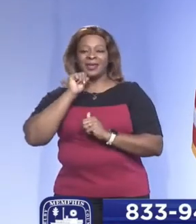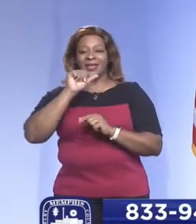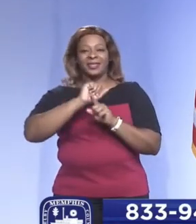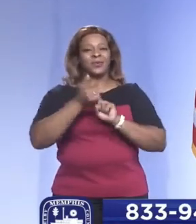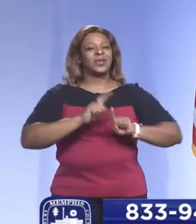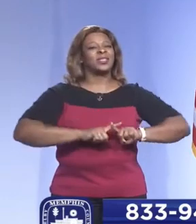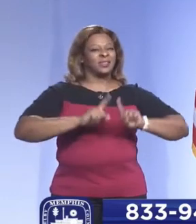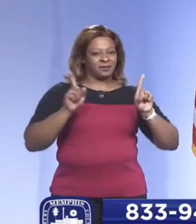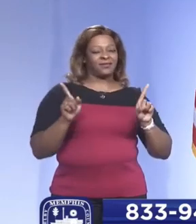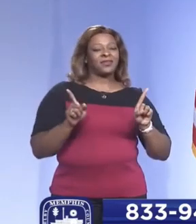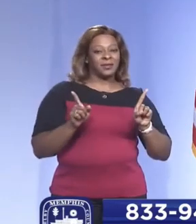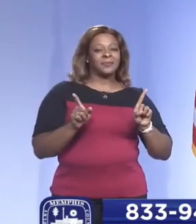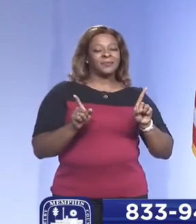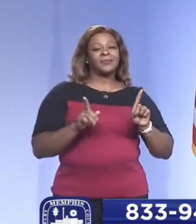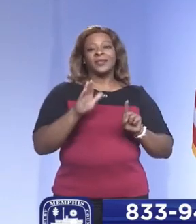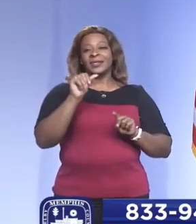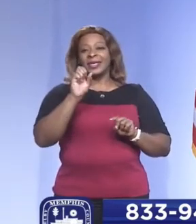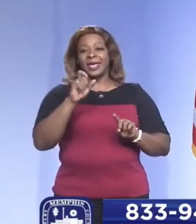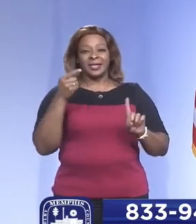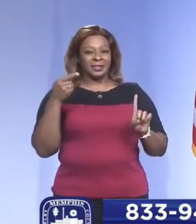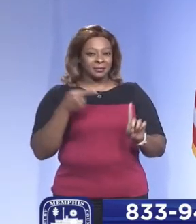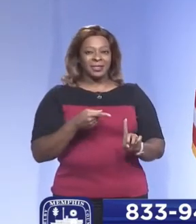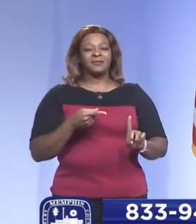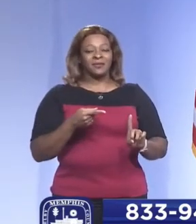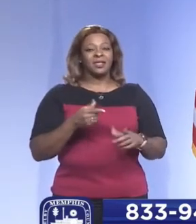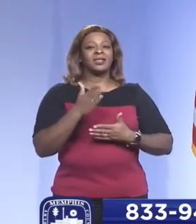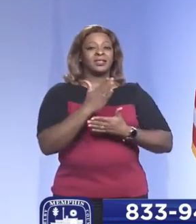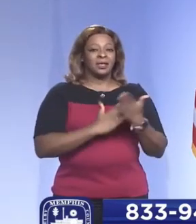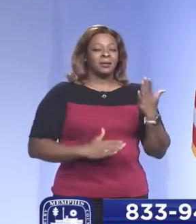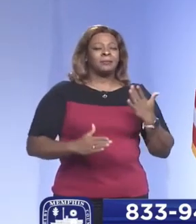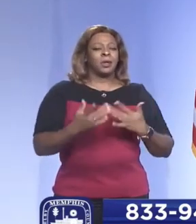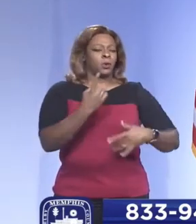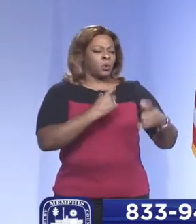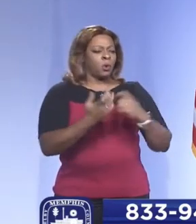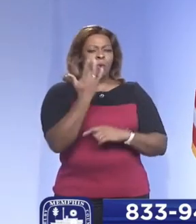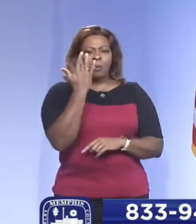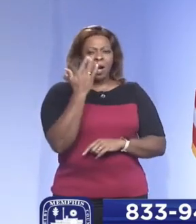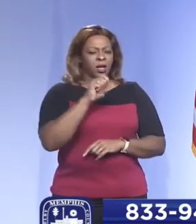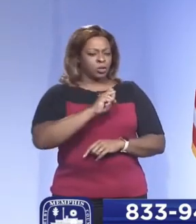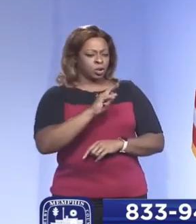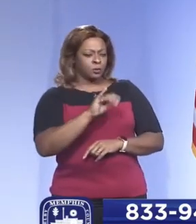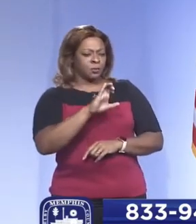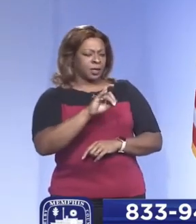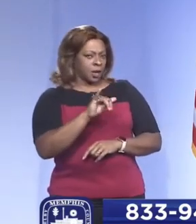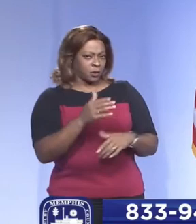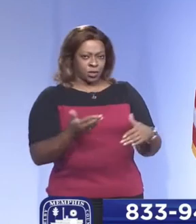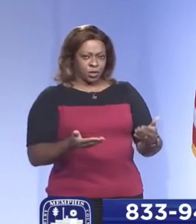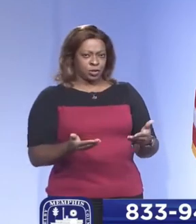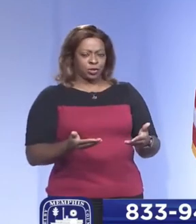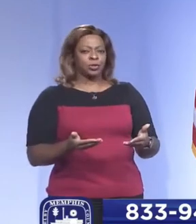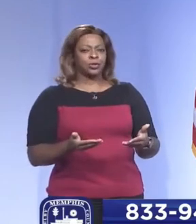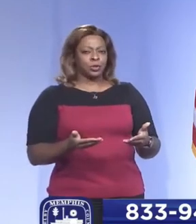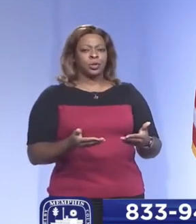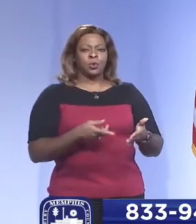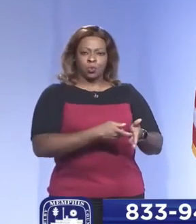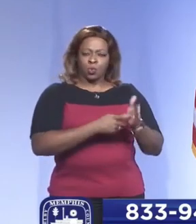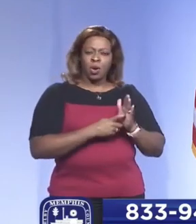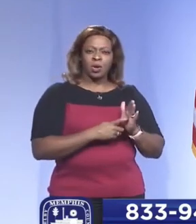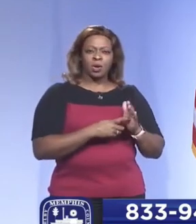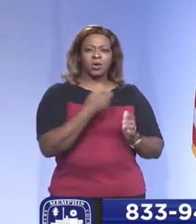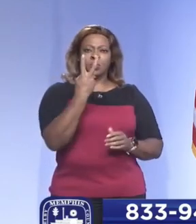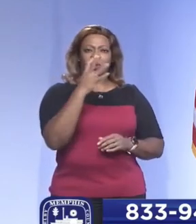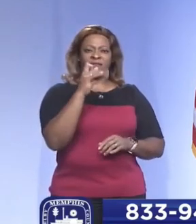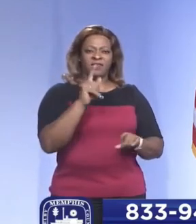situations. Case in point, some have questioned why is it that Shelby County is requiring 12